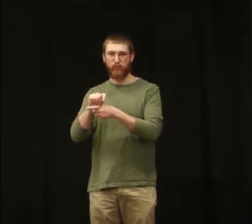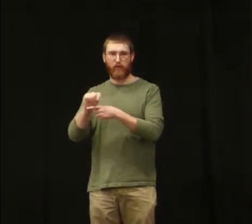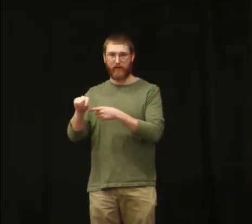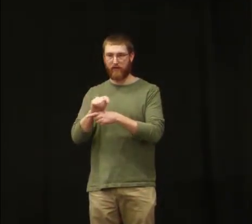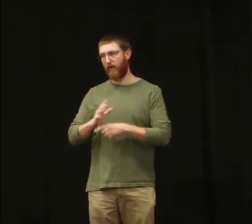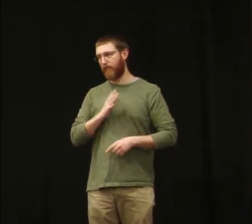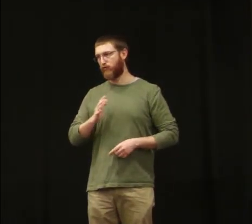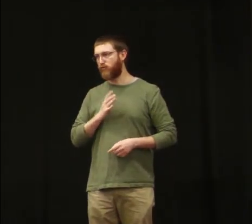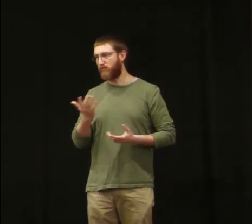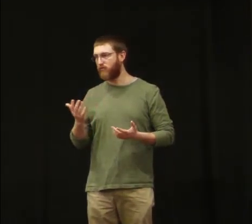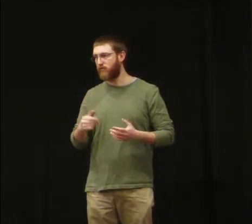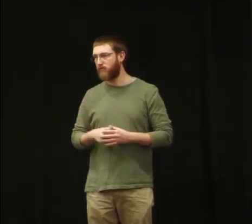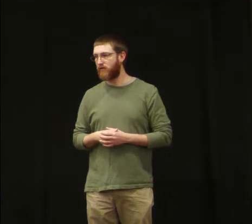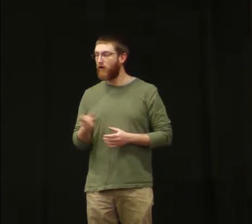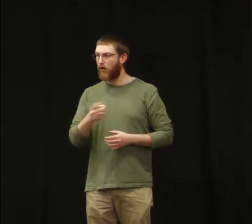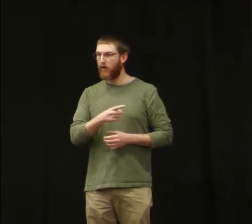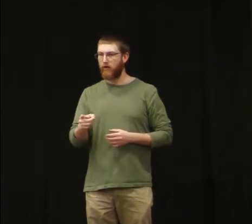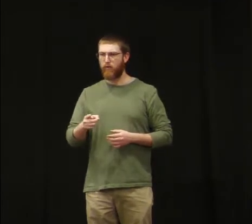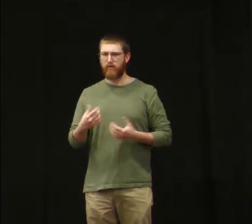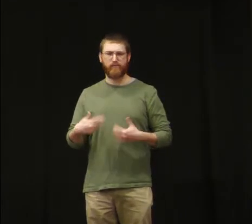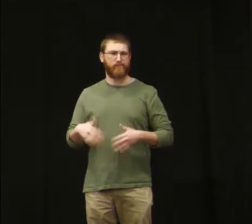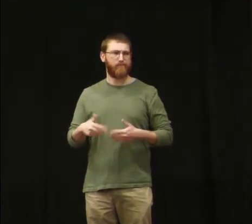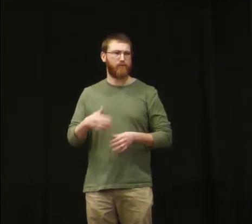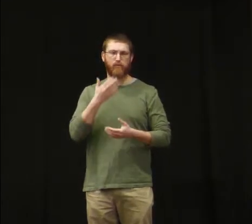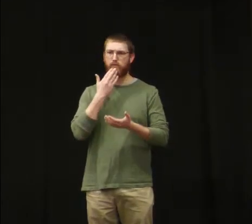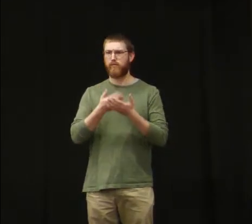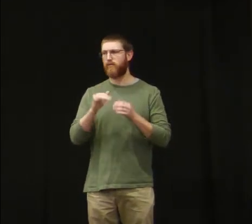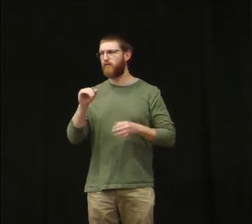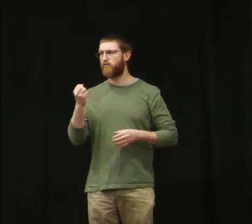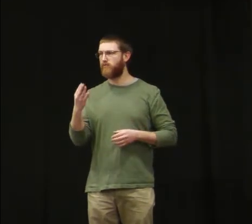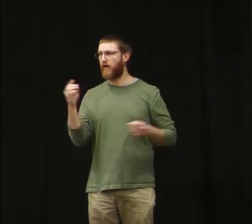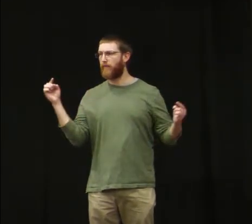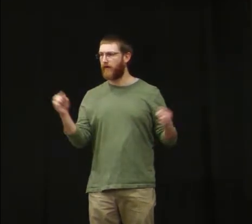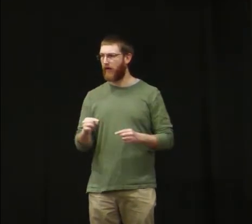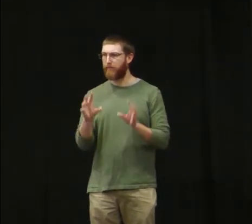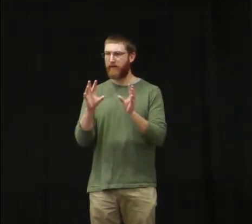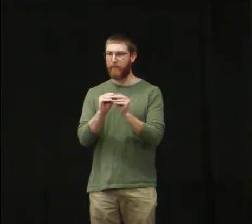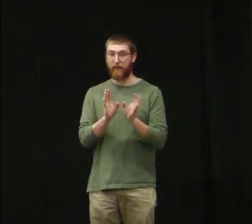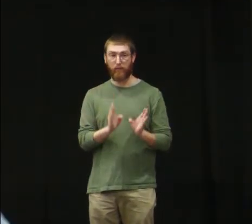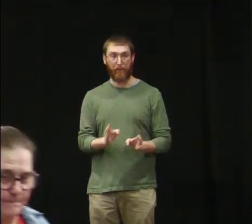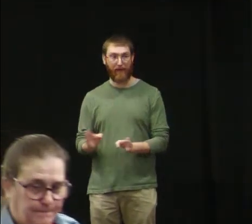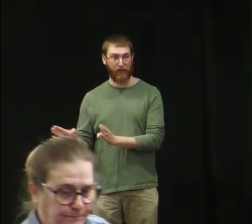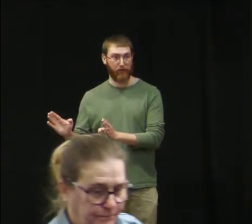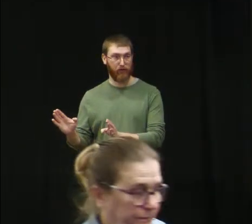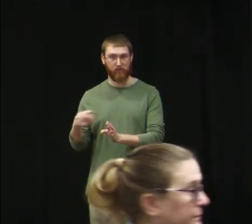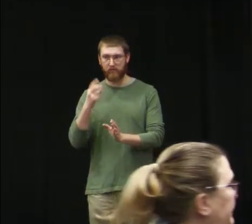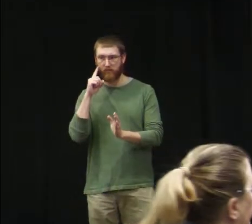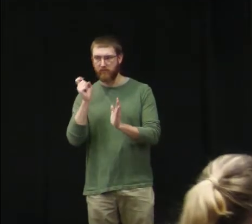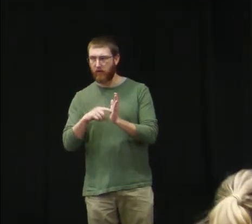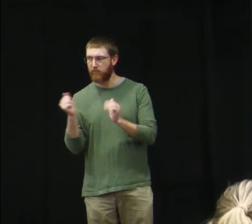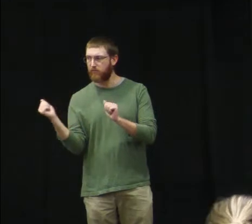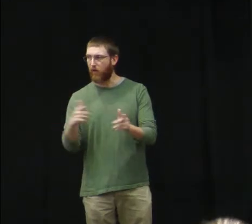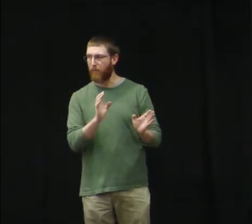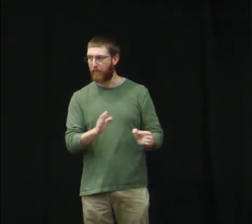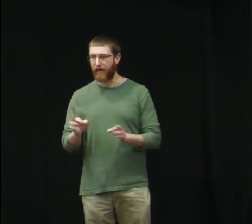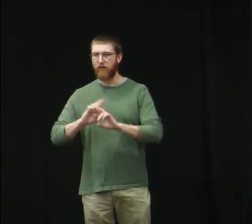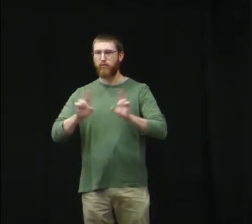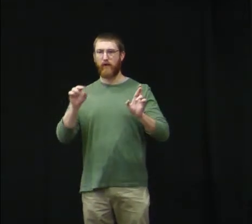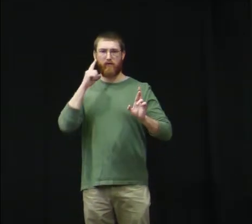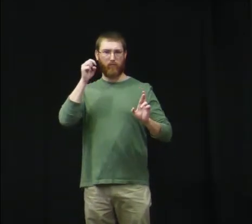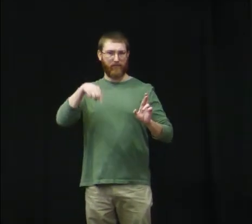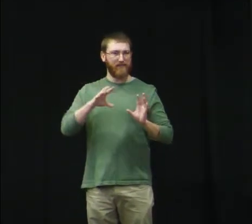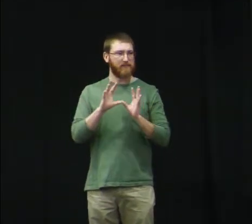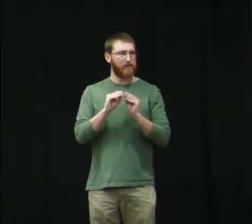and you all do a really good job coming to meetings prepared, and I so appreciate that.